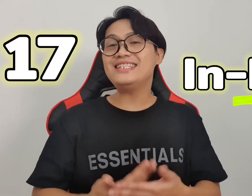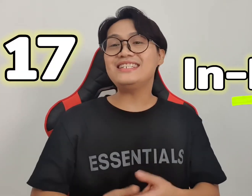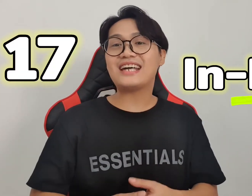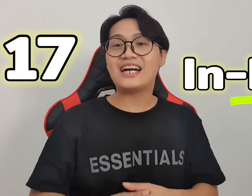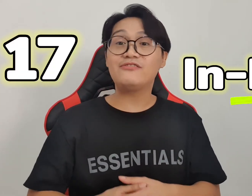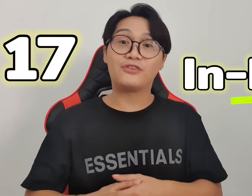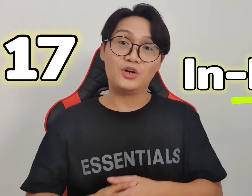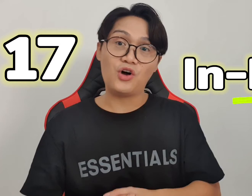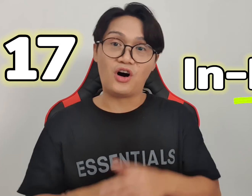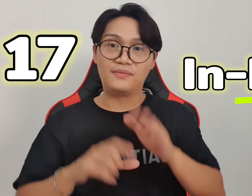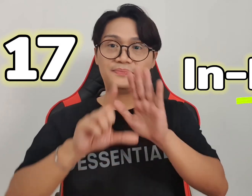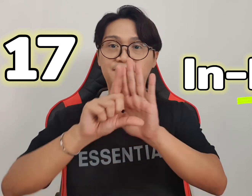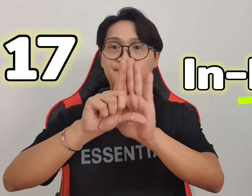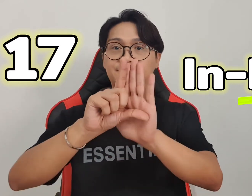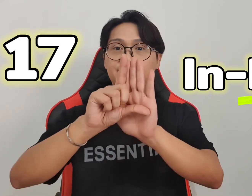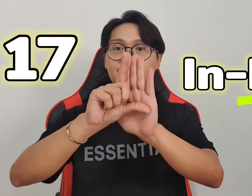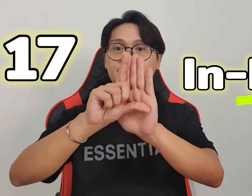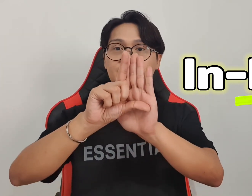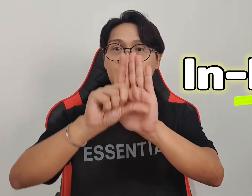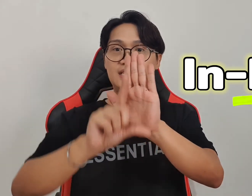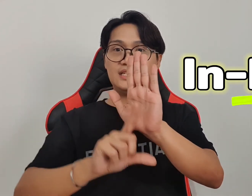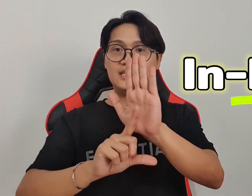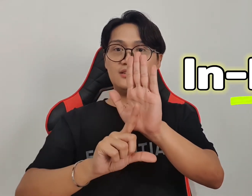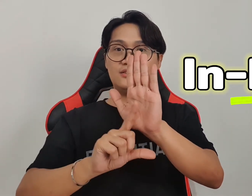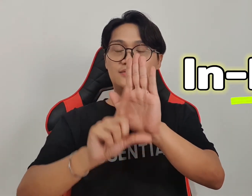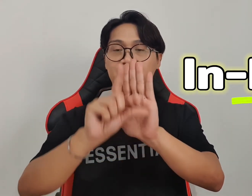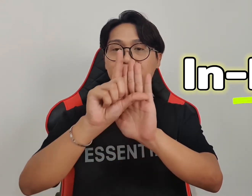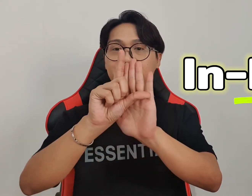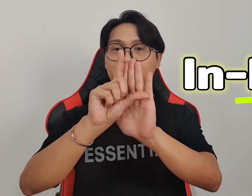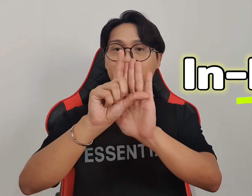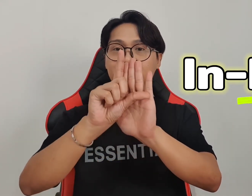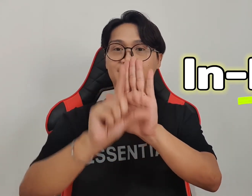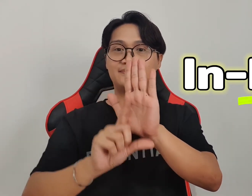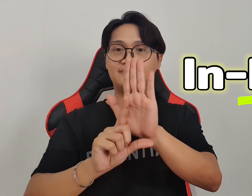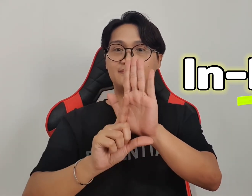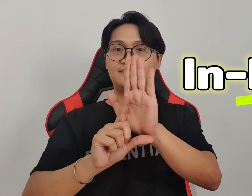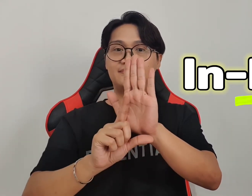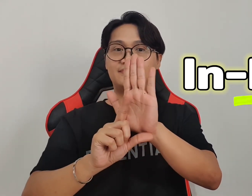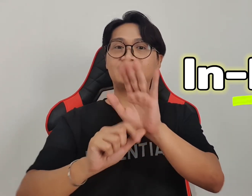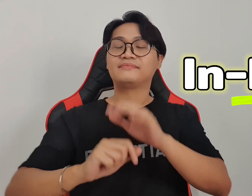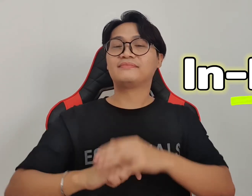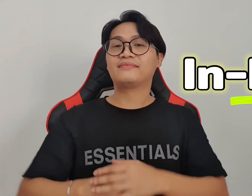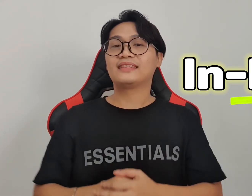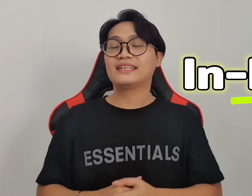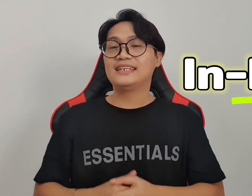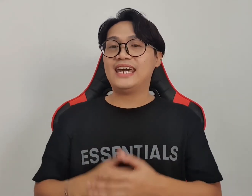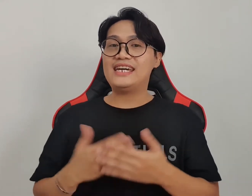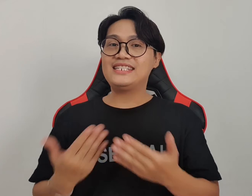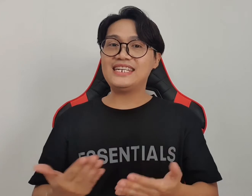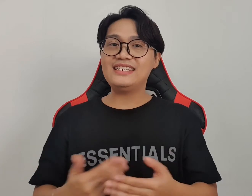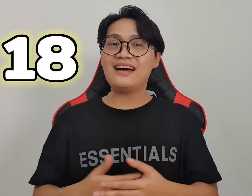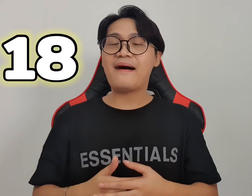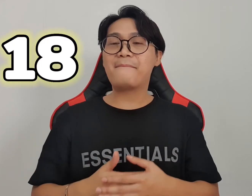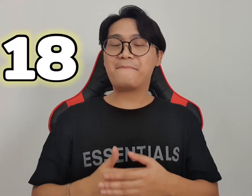the sign for law. In-law. 18,